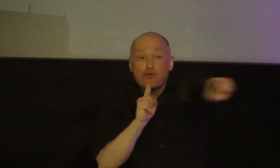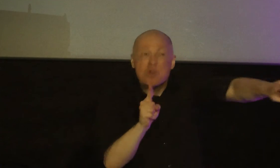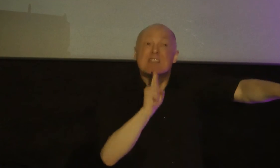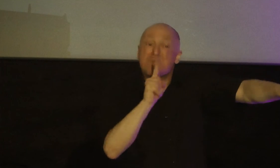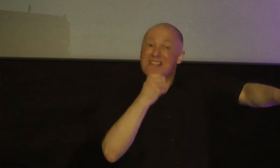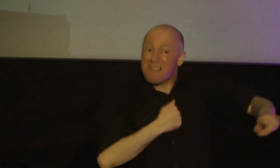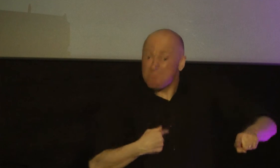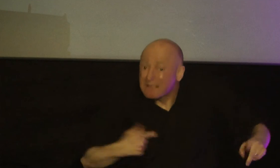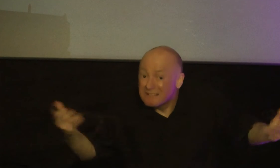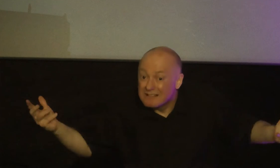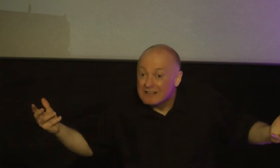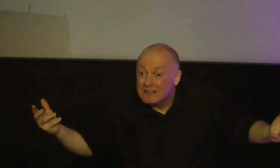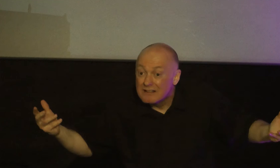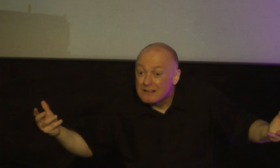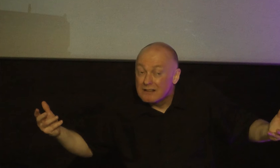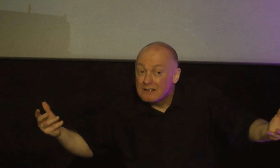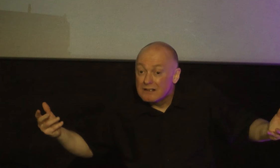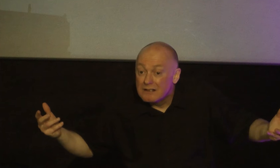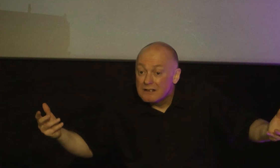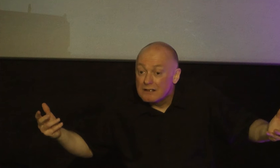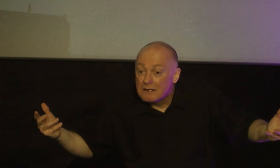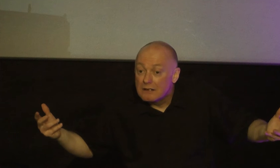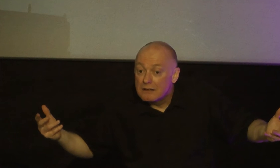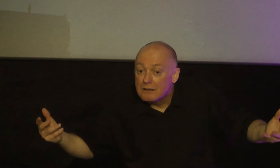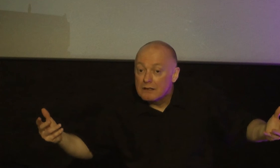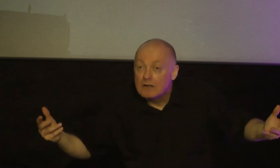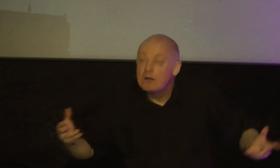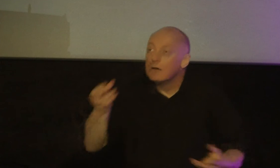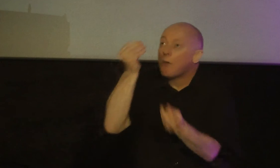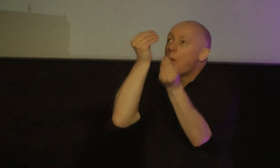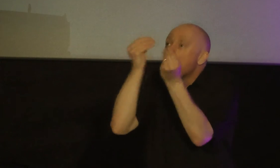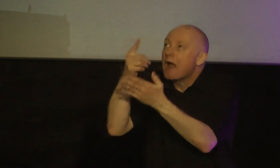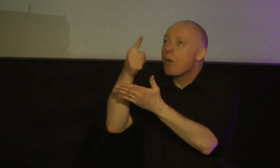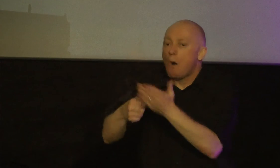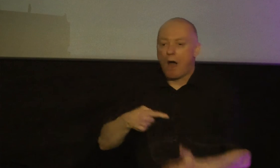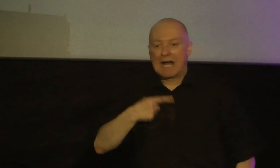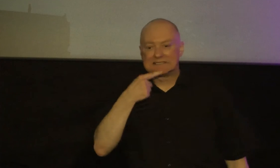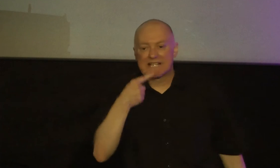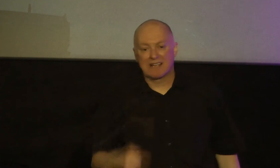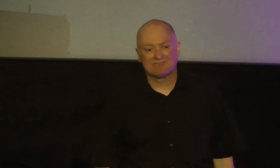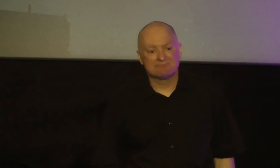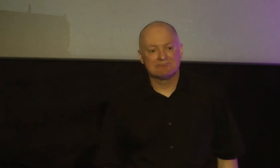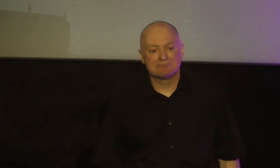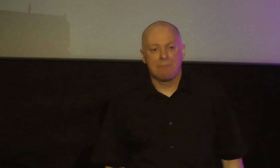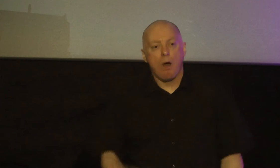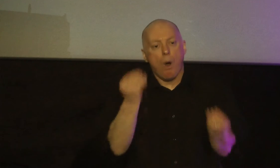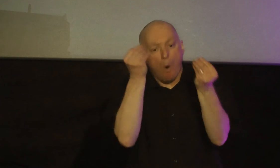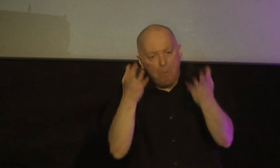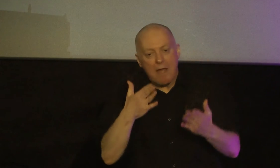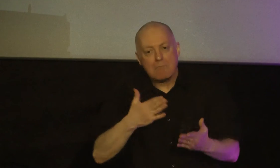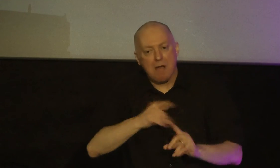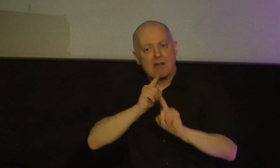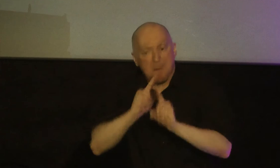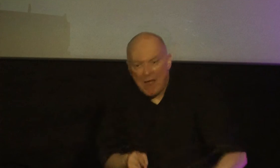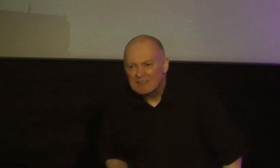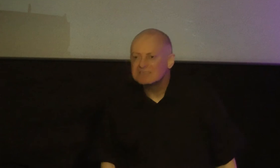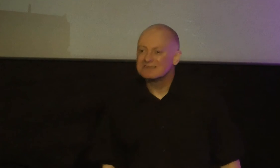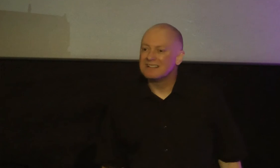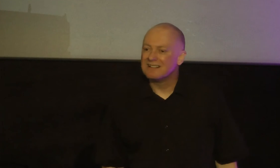do what i say obey my commands these commands